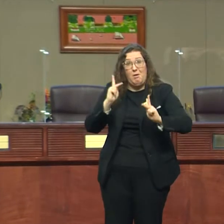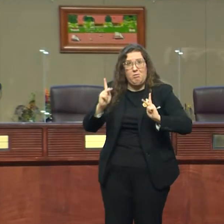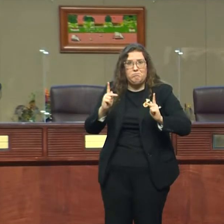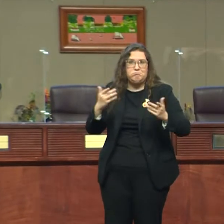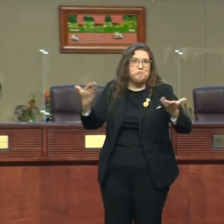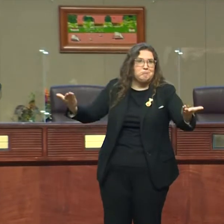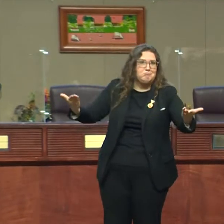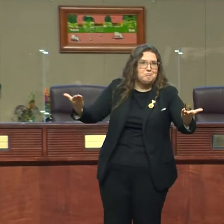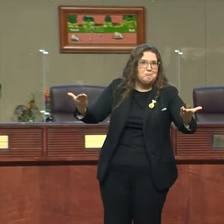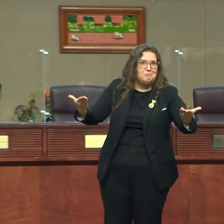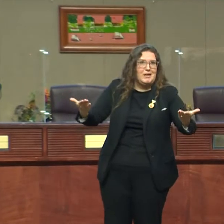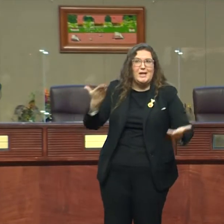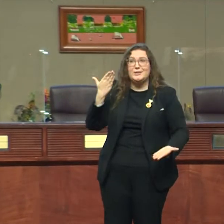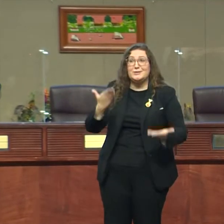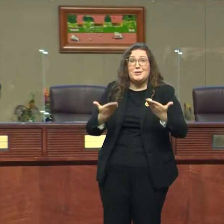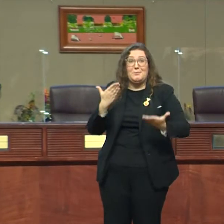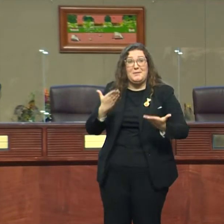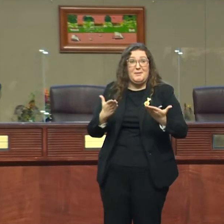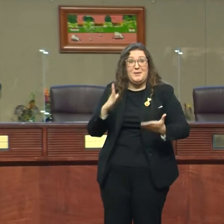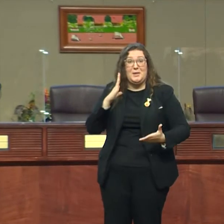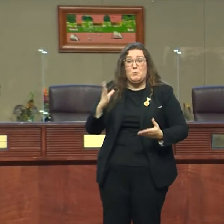may tackle this even before that we thought.